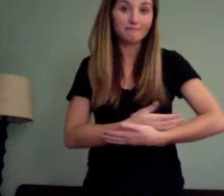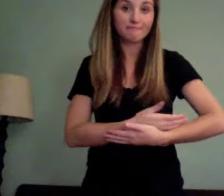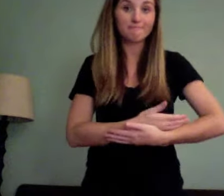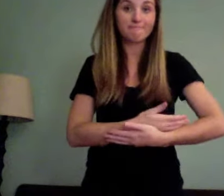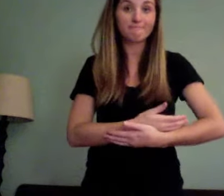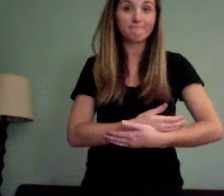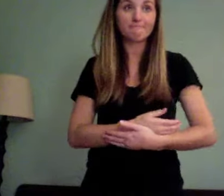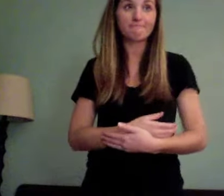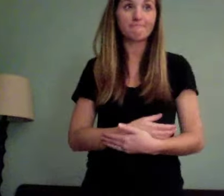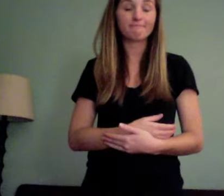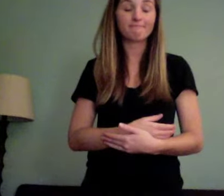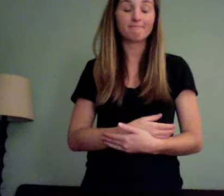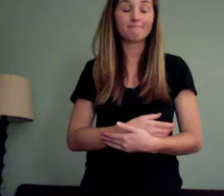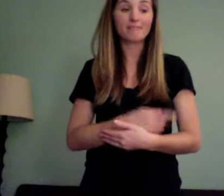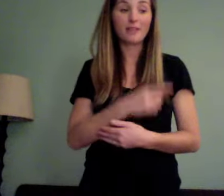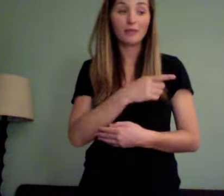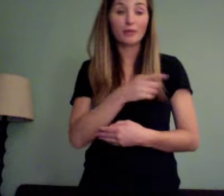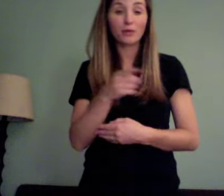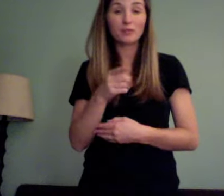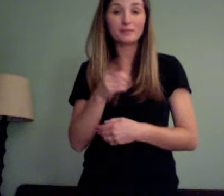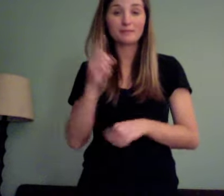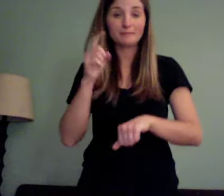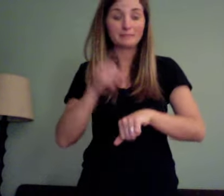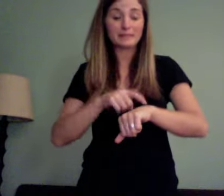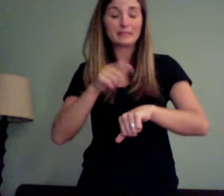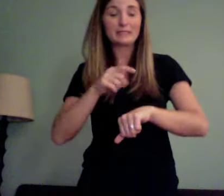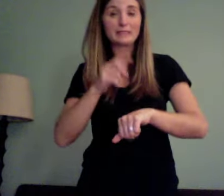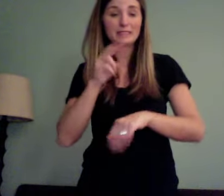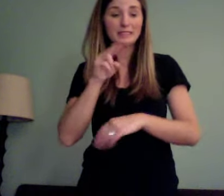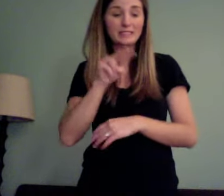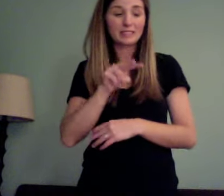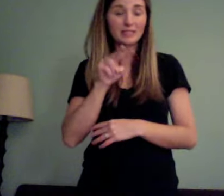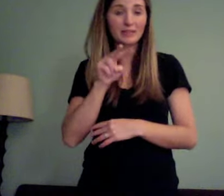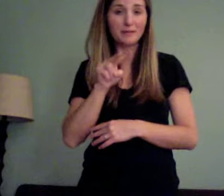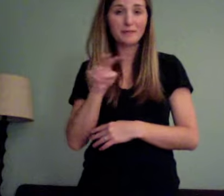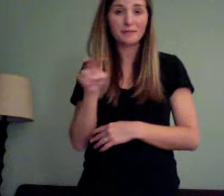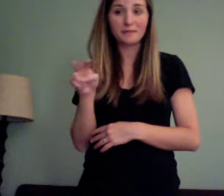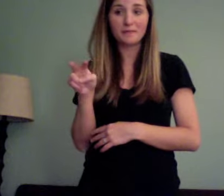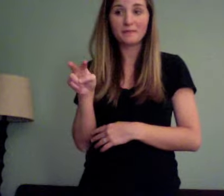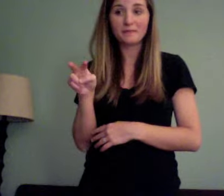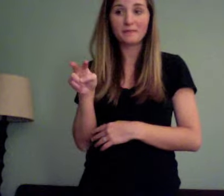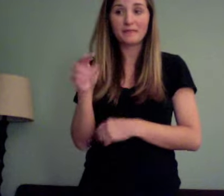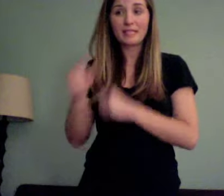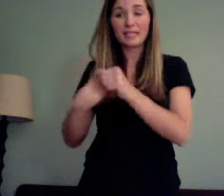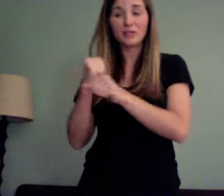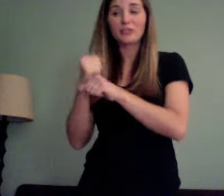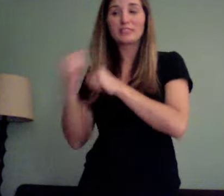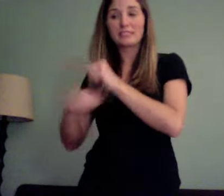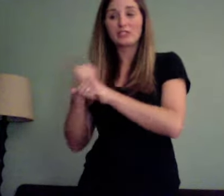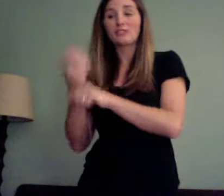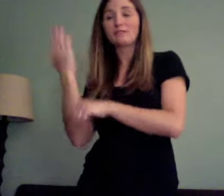And in those moments that you see him, even though that happened years and years ago, you're eat up with guilt.